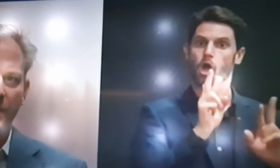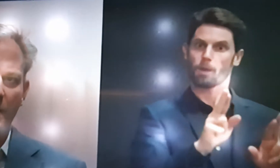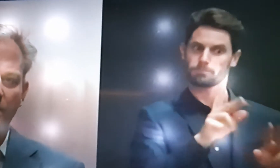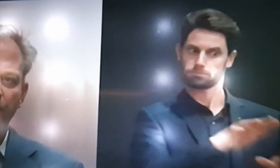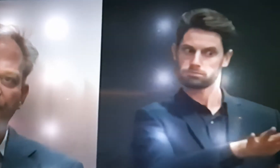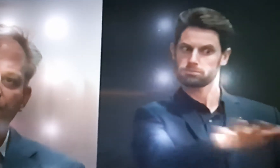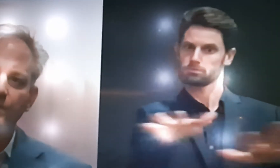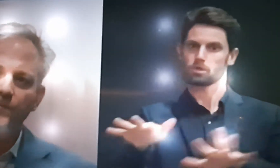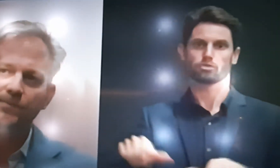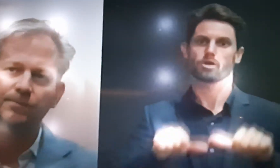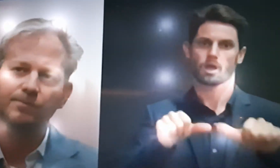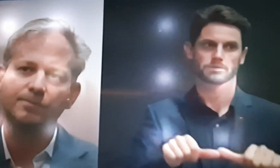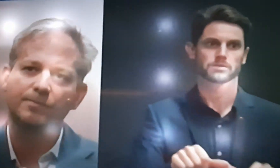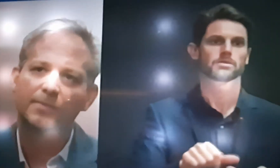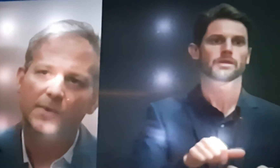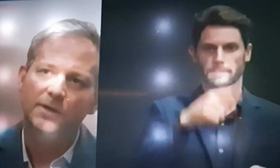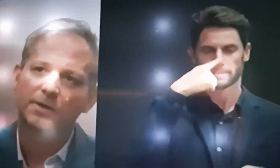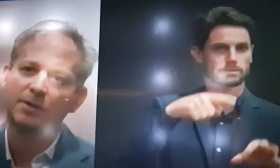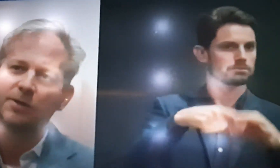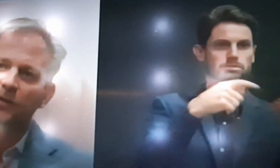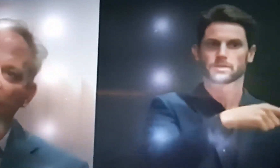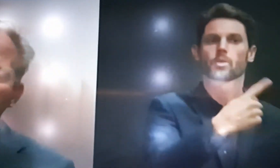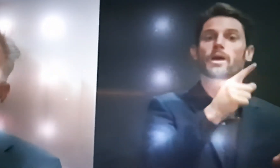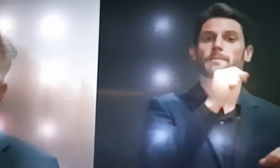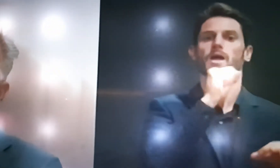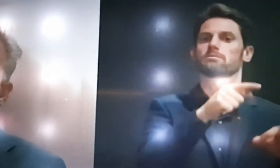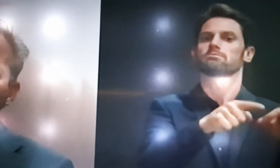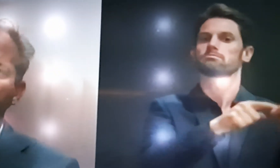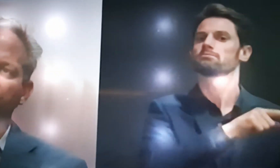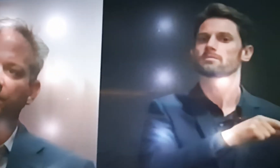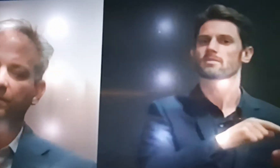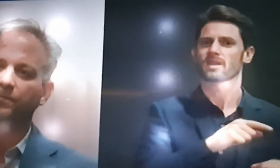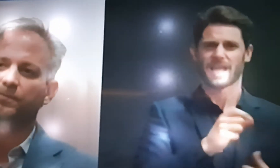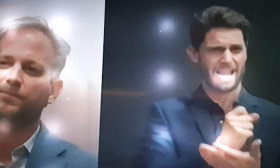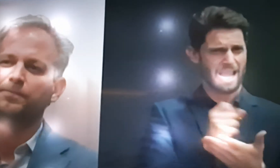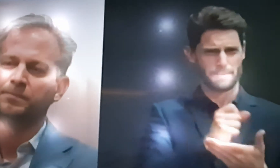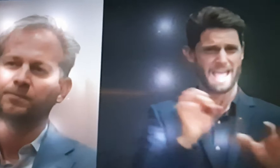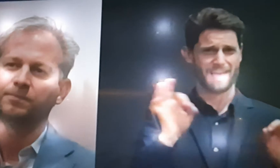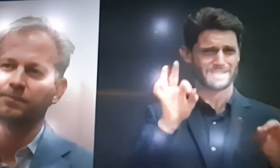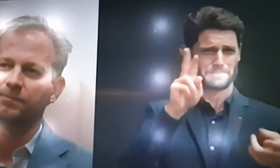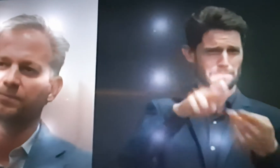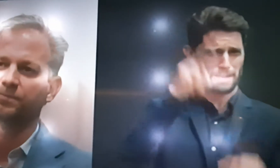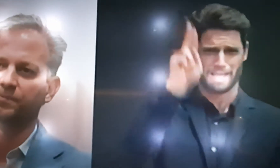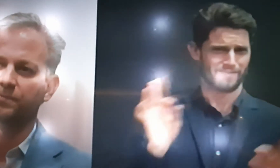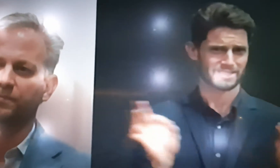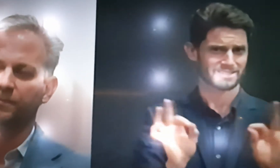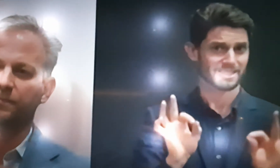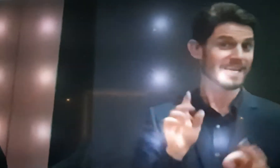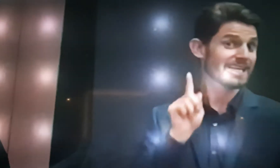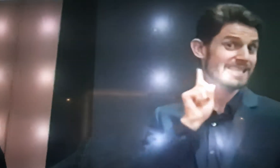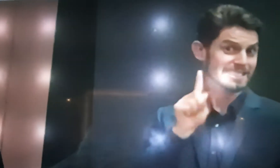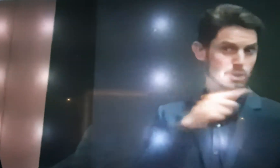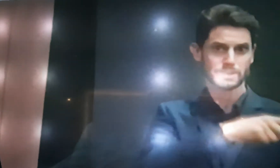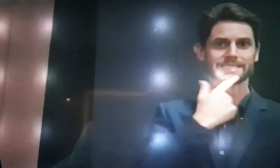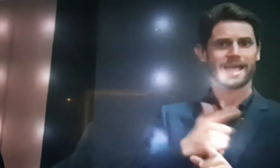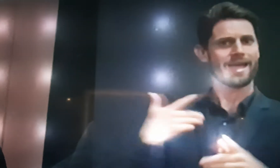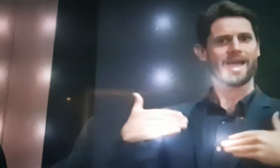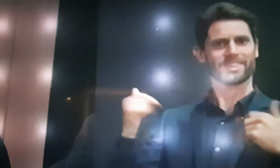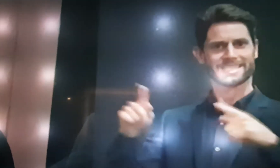Can you explain the increase? Numbers have not exploded. Contact tracers yesterday said they're meeting every key